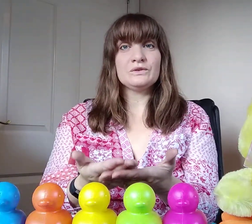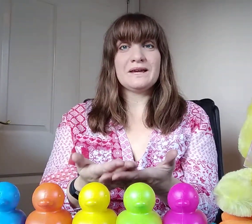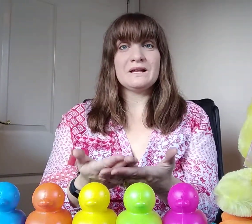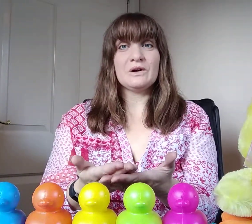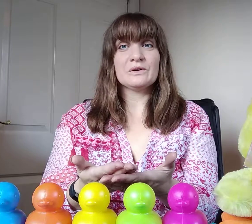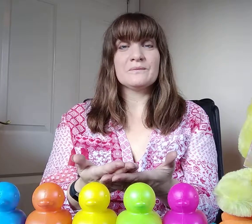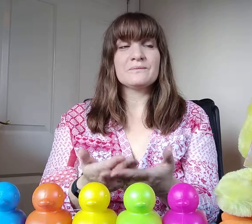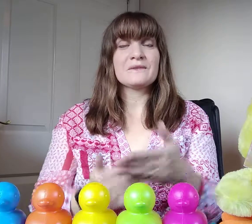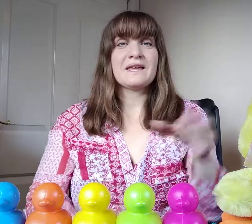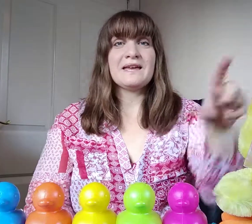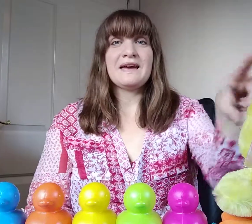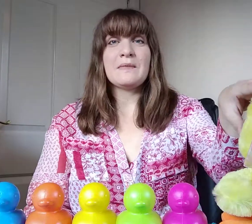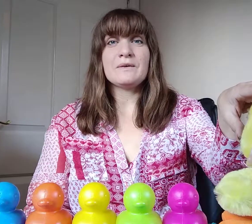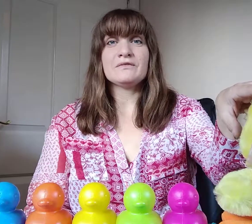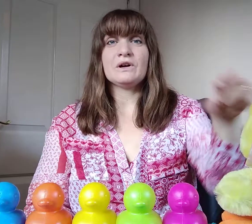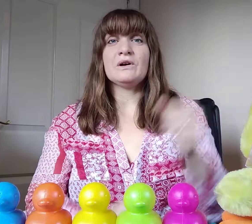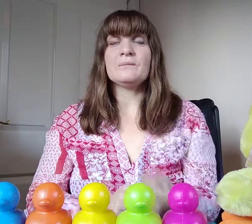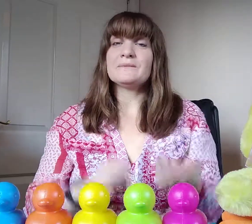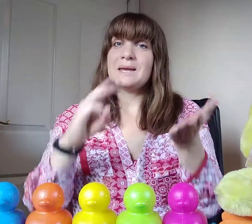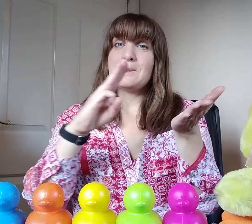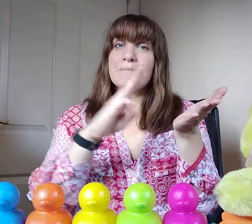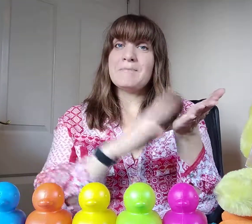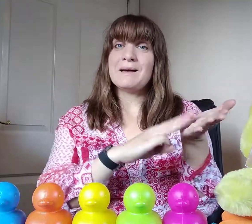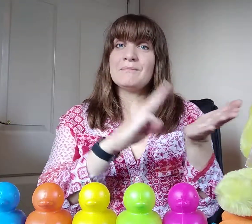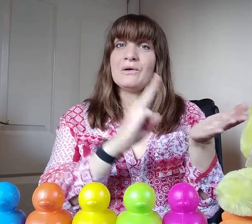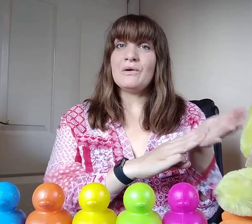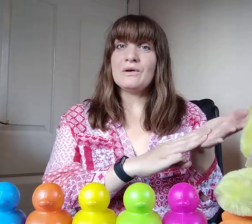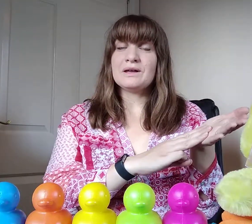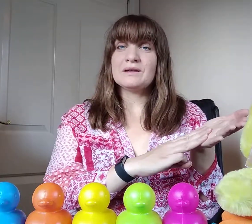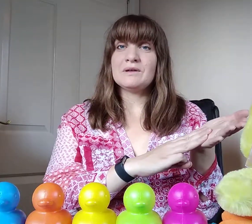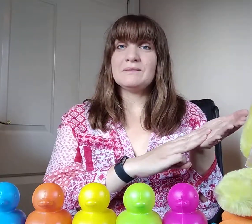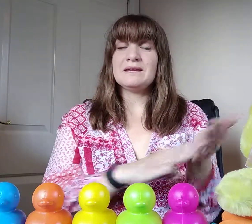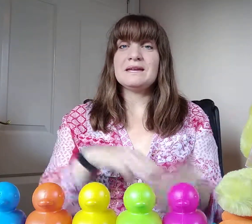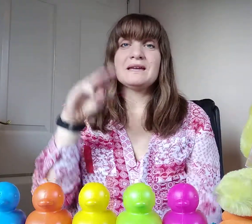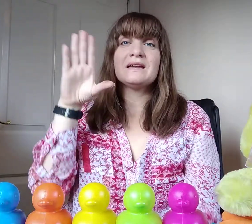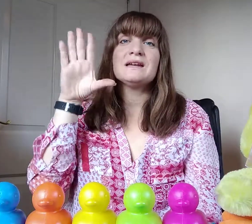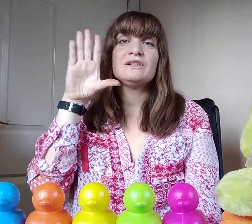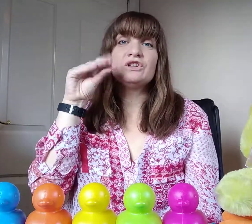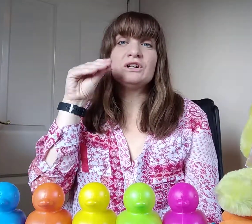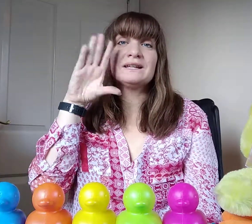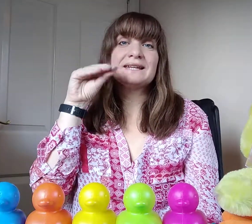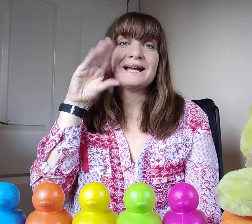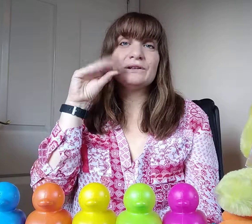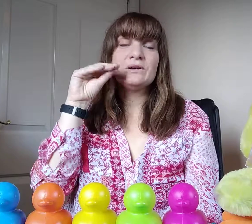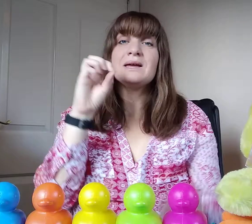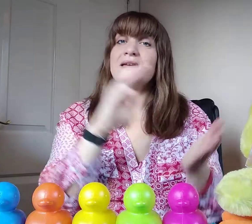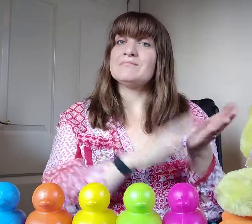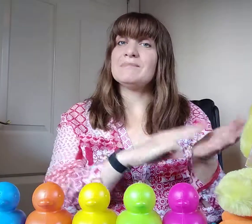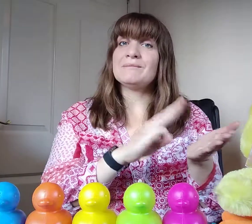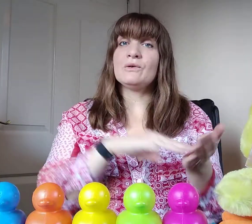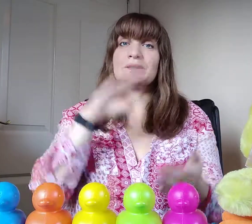day long. And then we've got maman, mummy, duck, can, maman